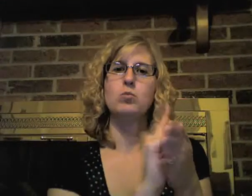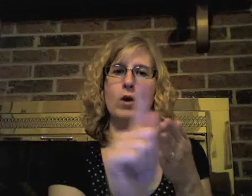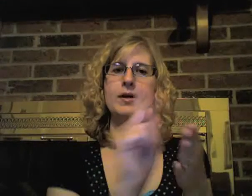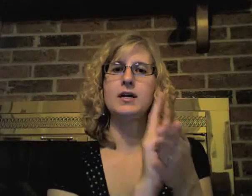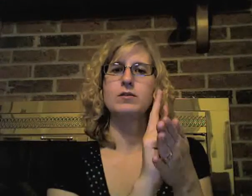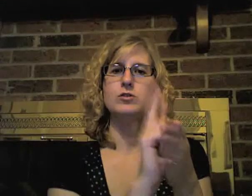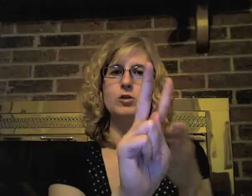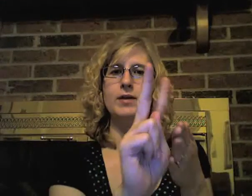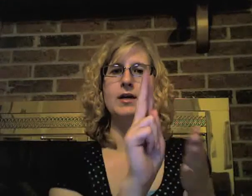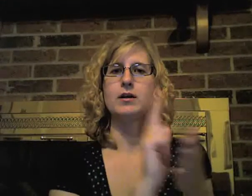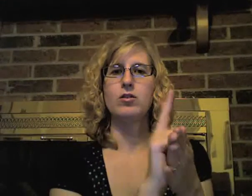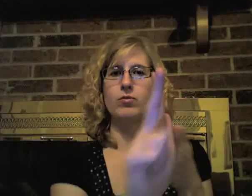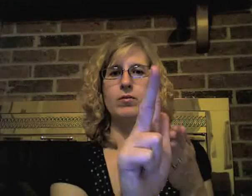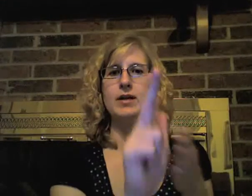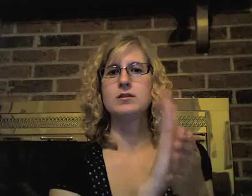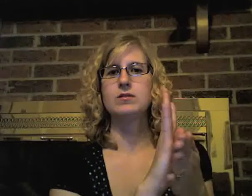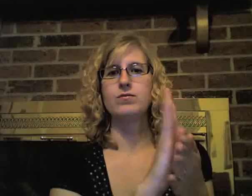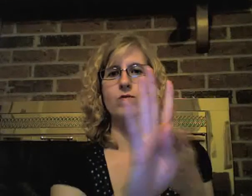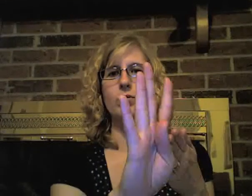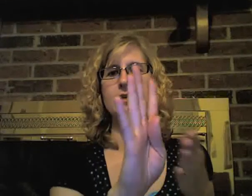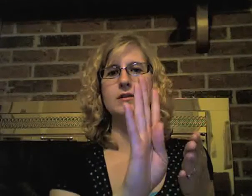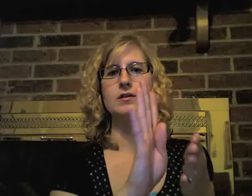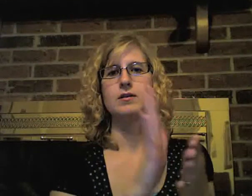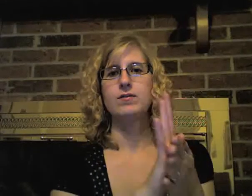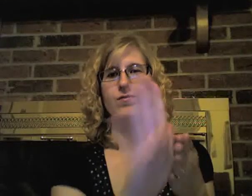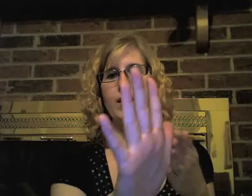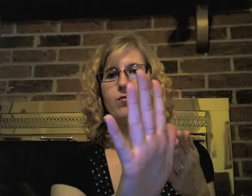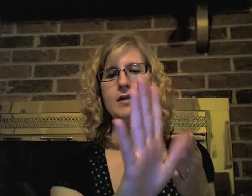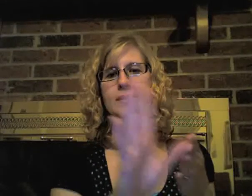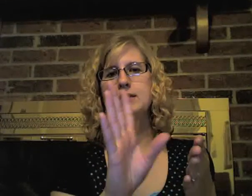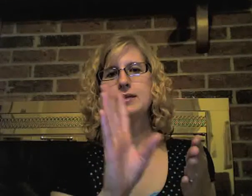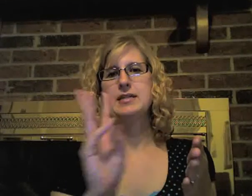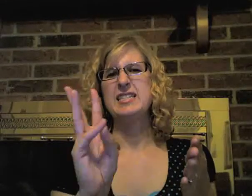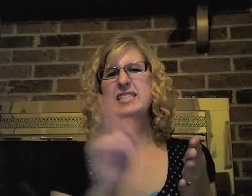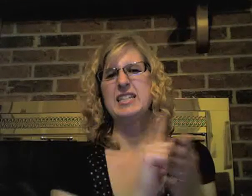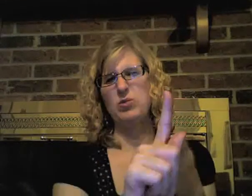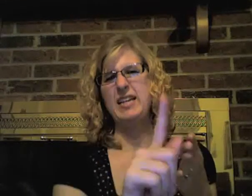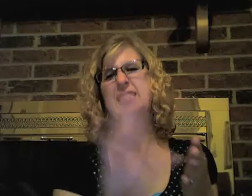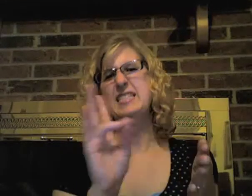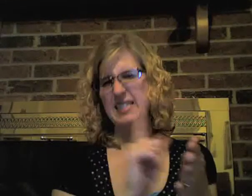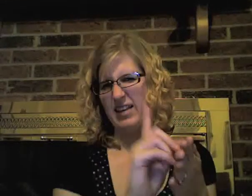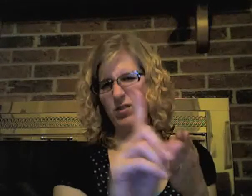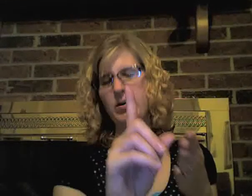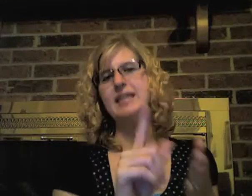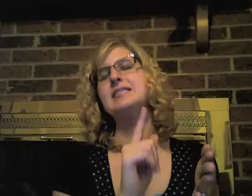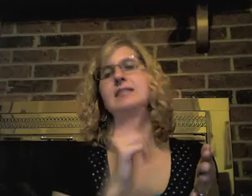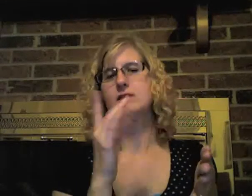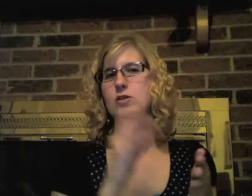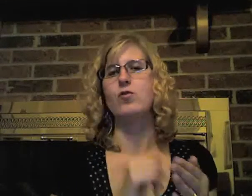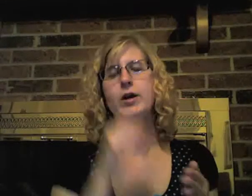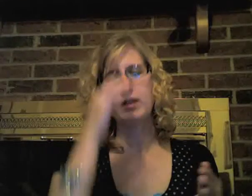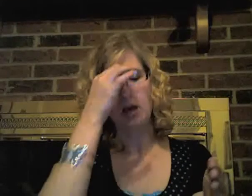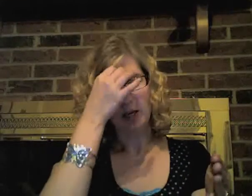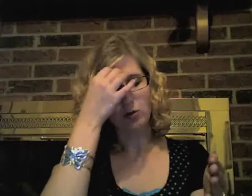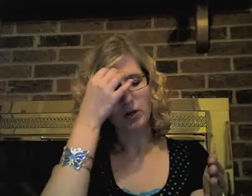3 weeks, 4 weeks, 5 weeks, 6 weeks, 7 weeks, so forth. You can also do,